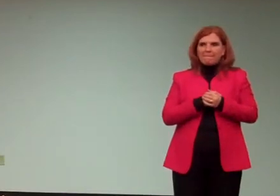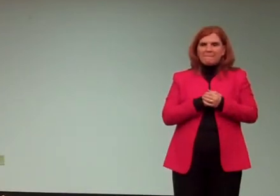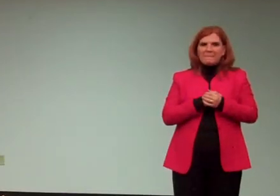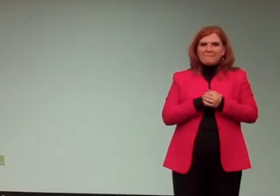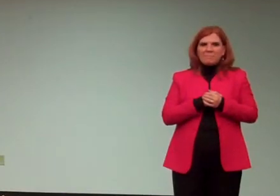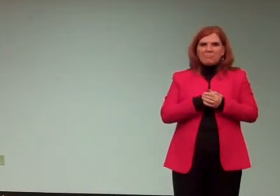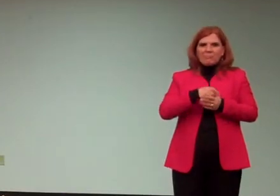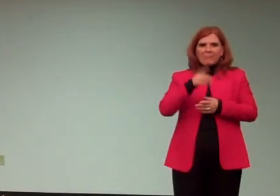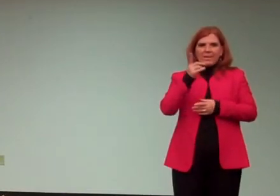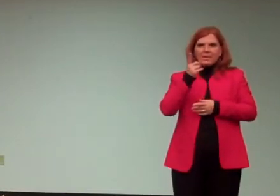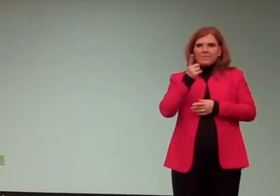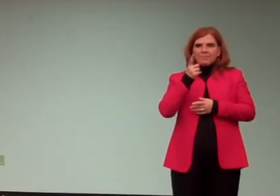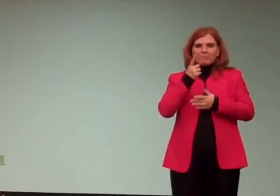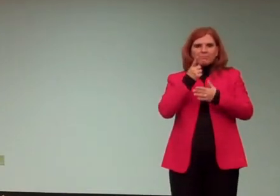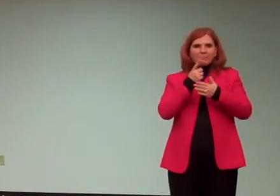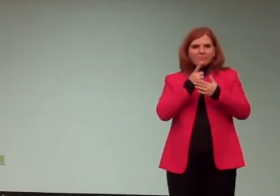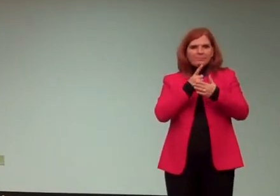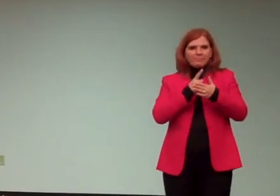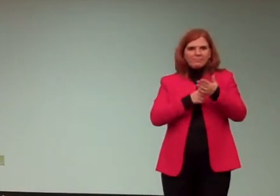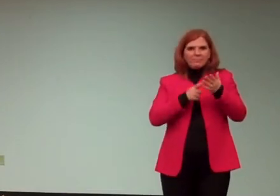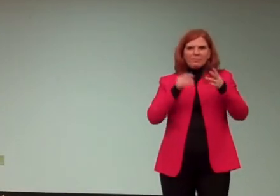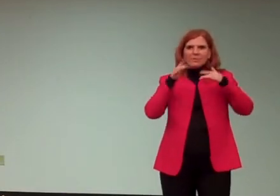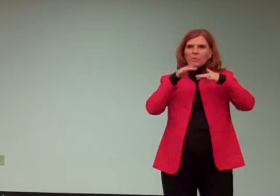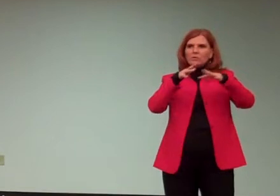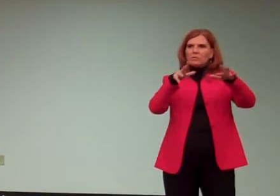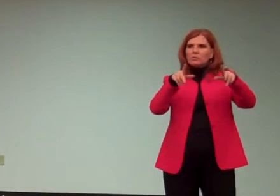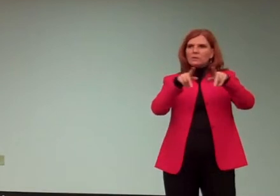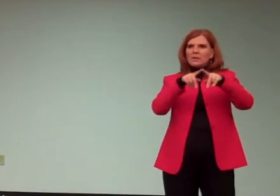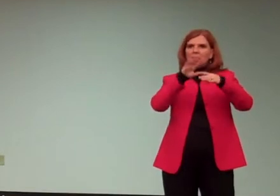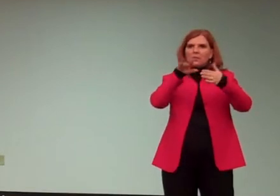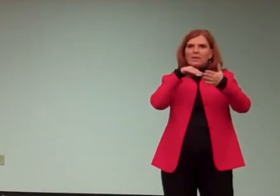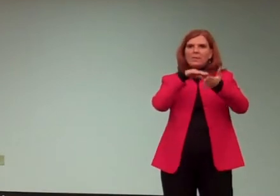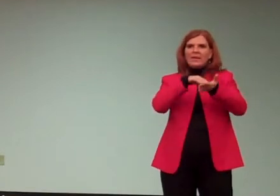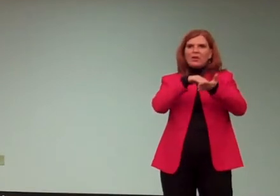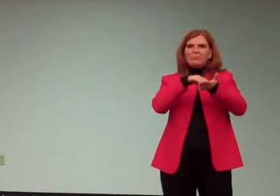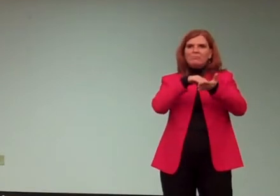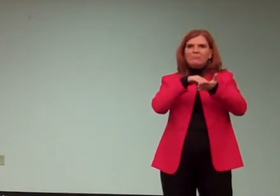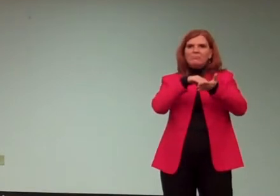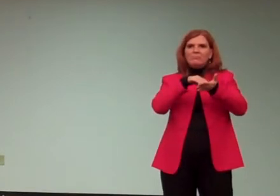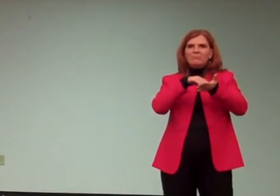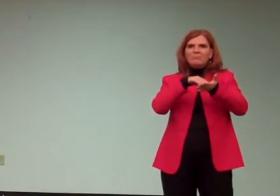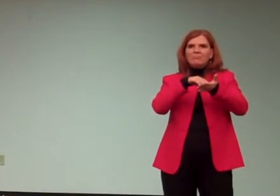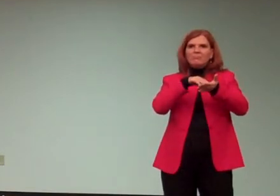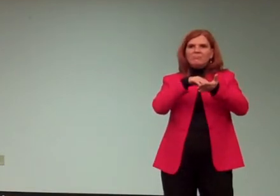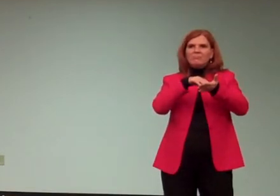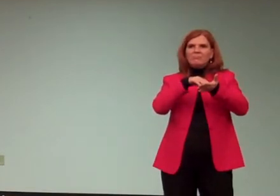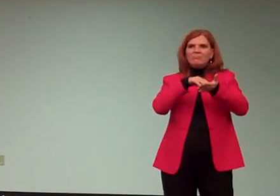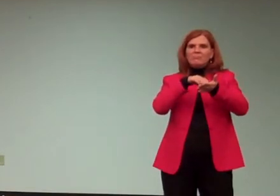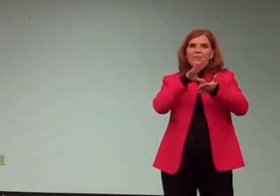I think I told you that. Somebody said, well, what's your audience like? I said, you ever been to mountains? And